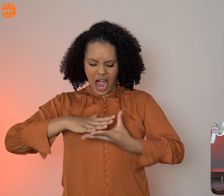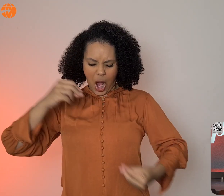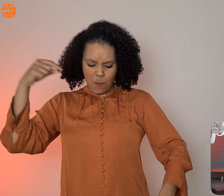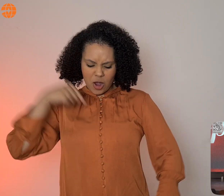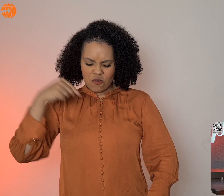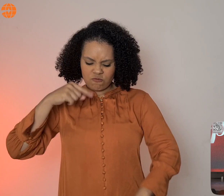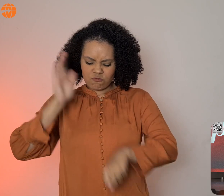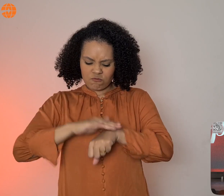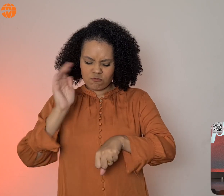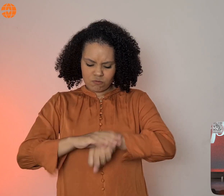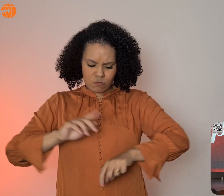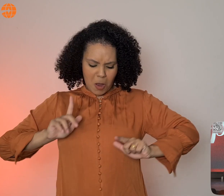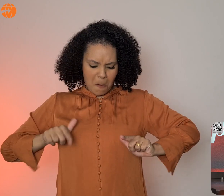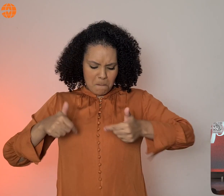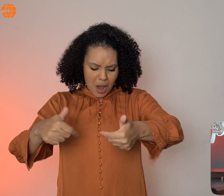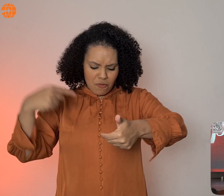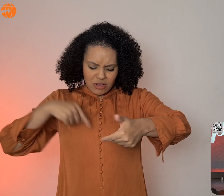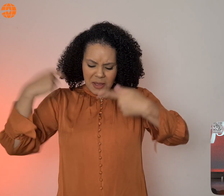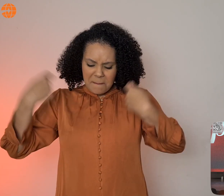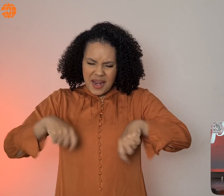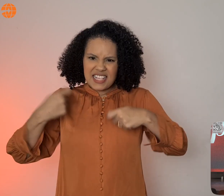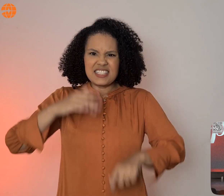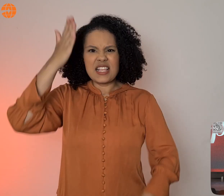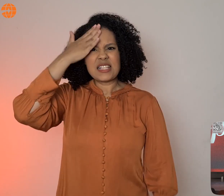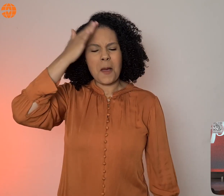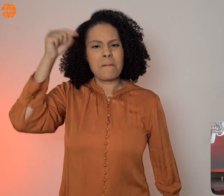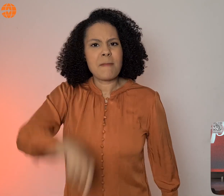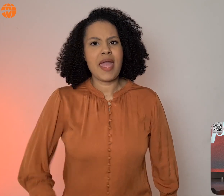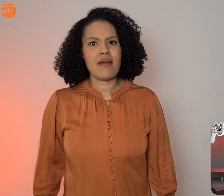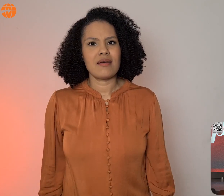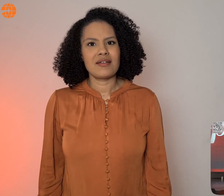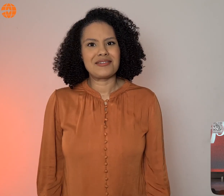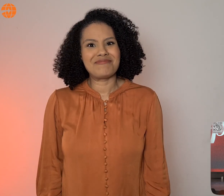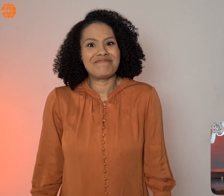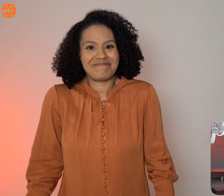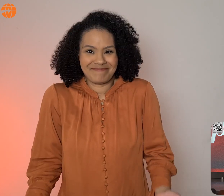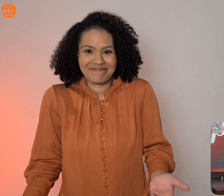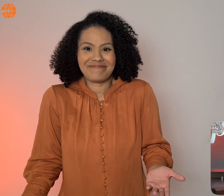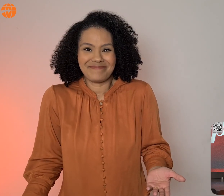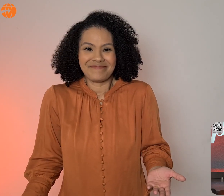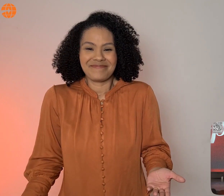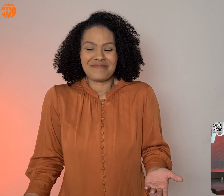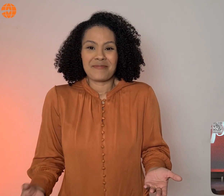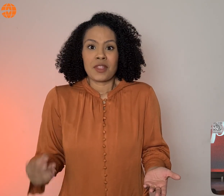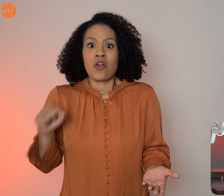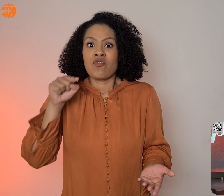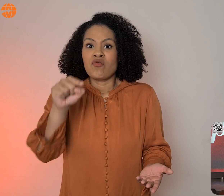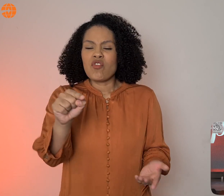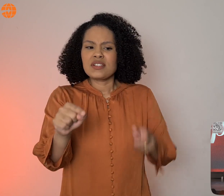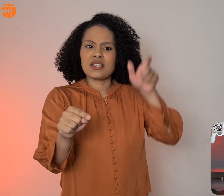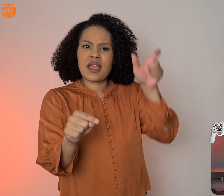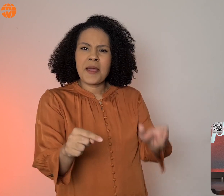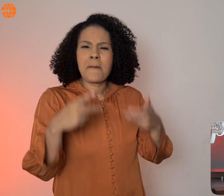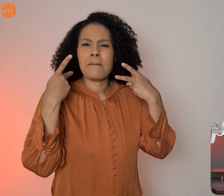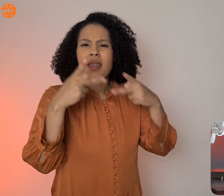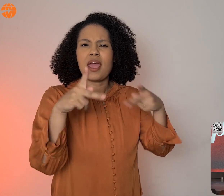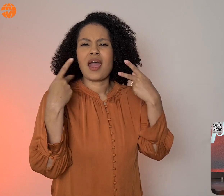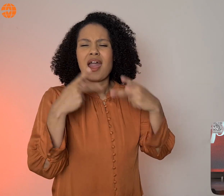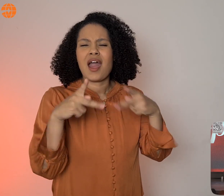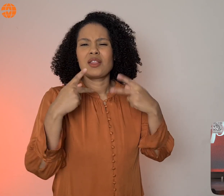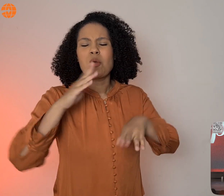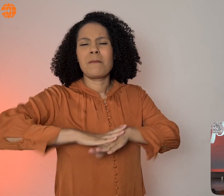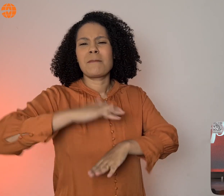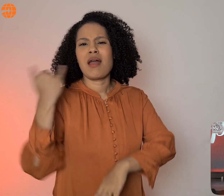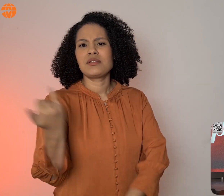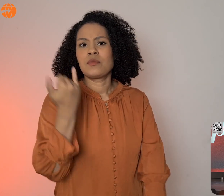dizendo assim: ouça minha alma, você precisa ouvir isso. You see, the preacher you need most is not Josué. Então entenda, o pregador que você mais